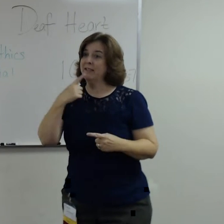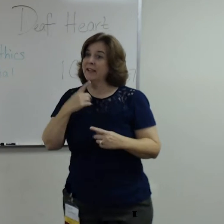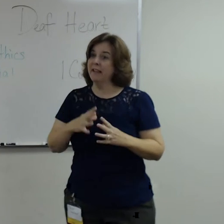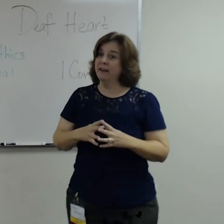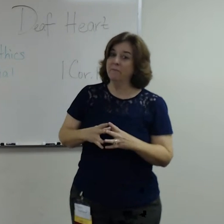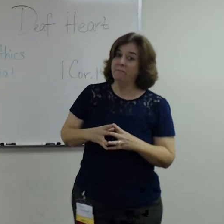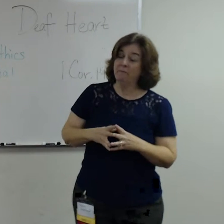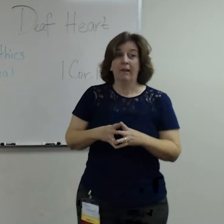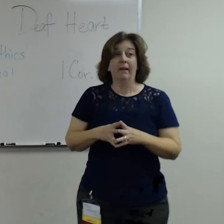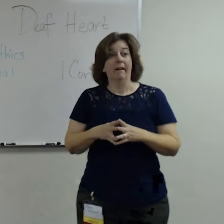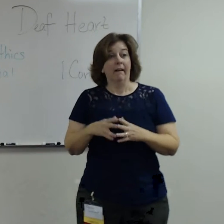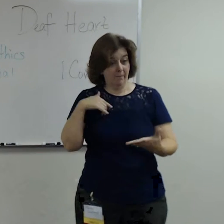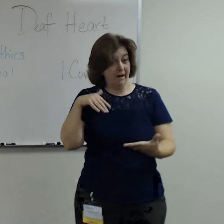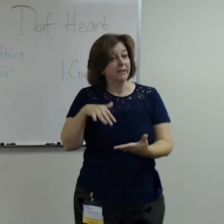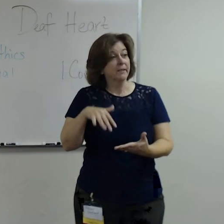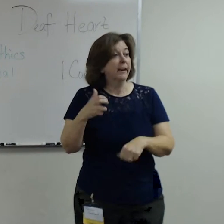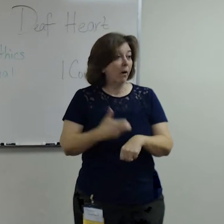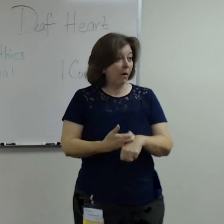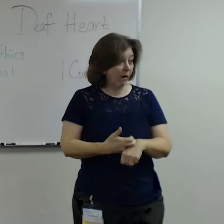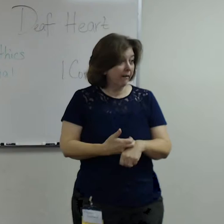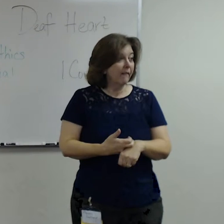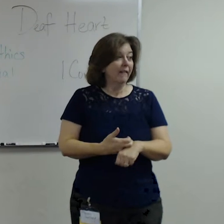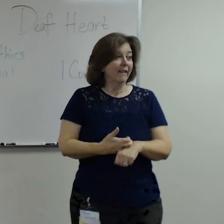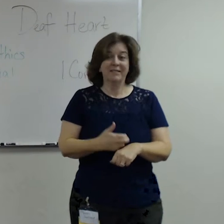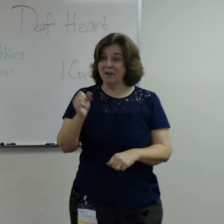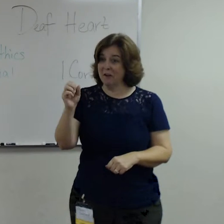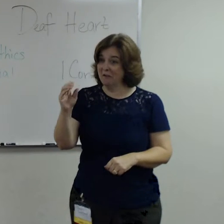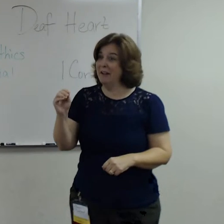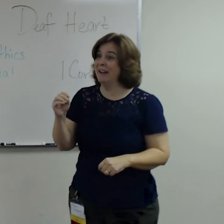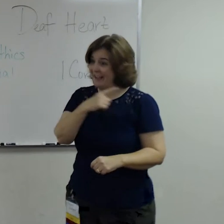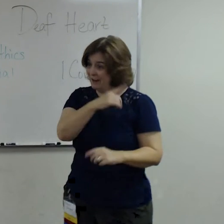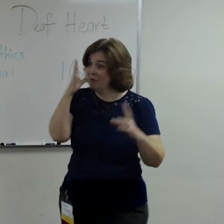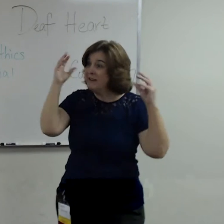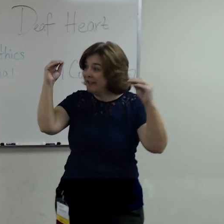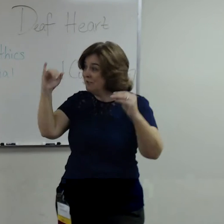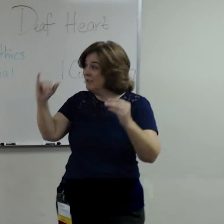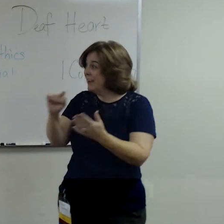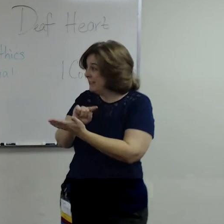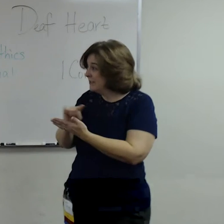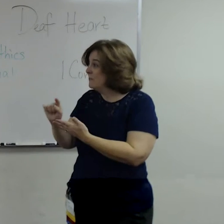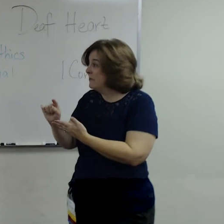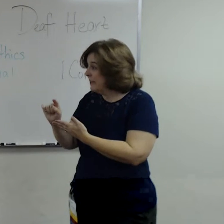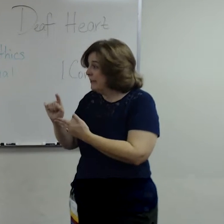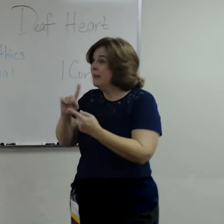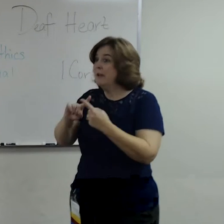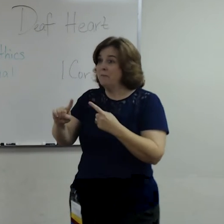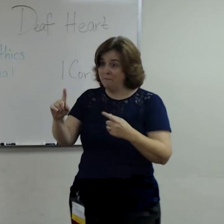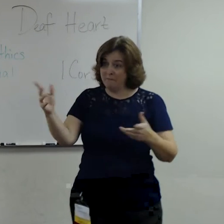said, I'm going to have to study hard. So he will be teaching that this week.